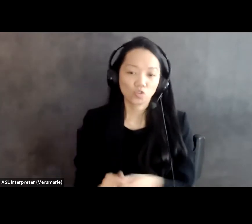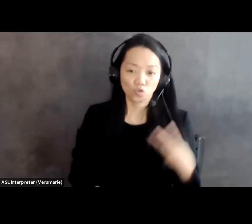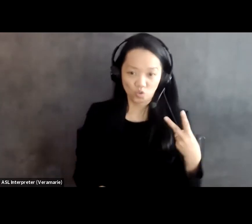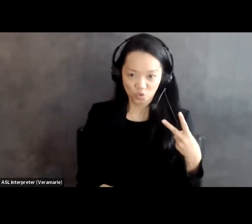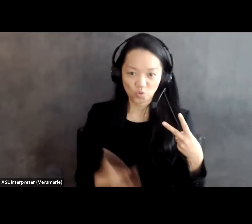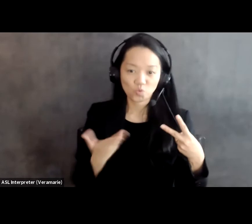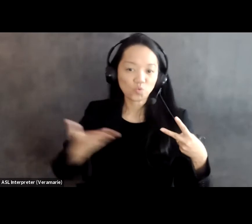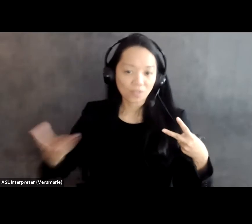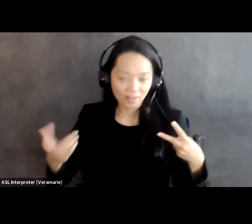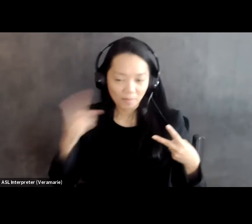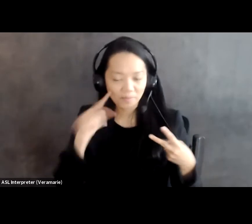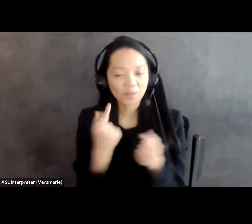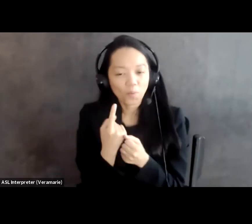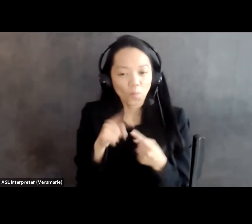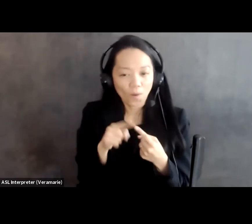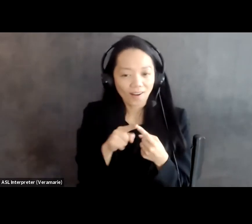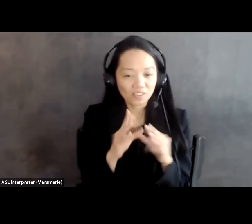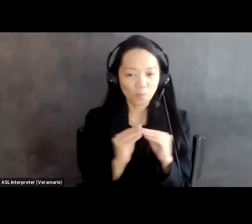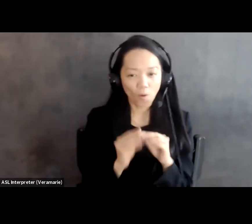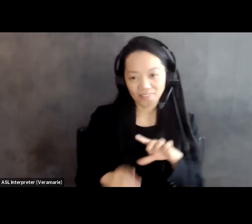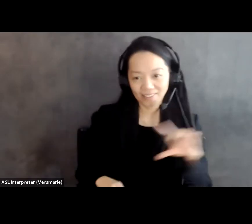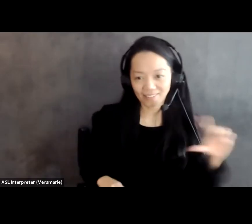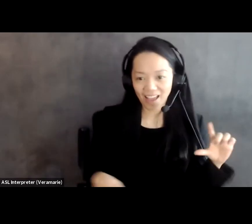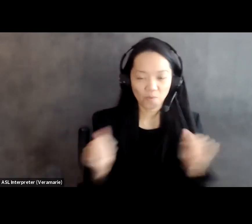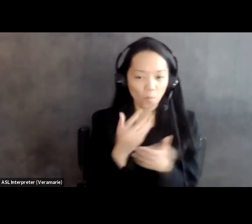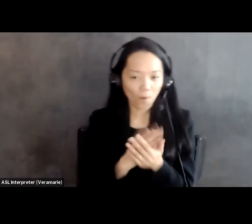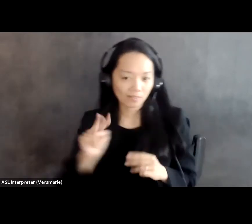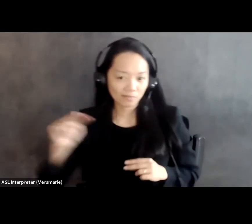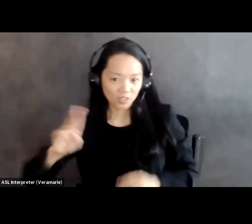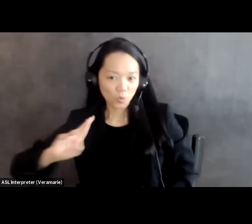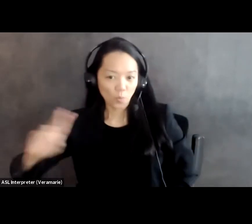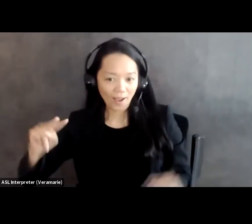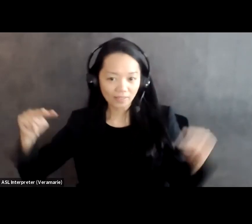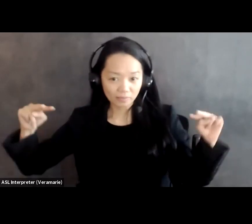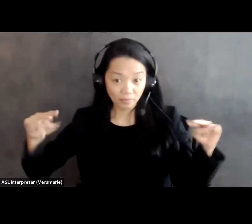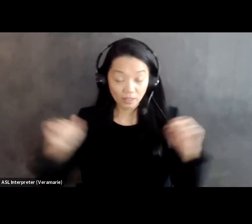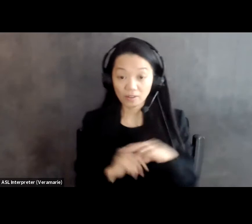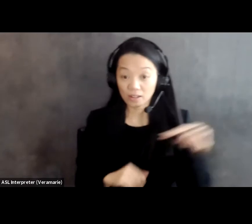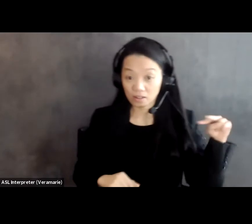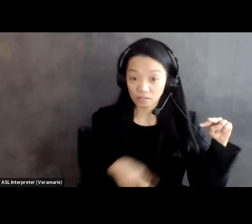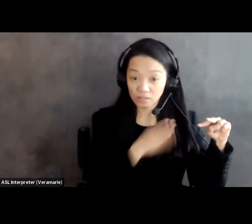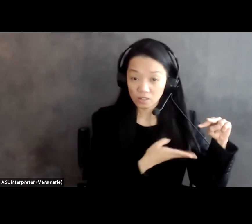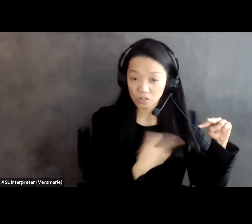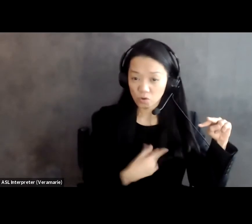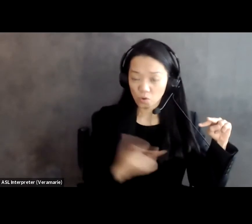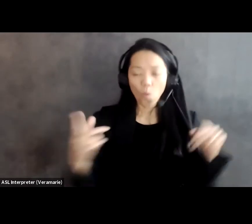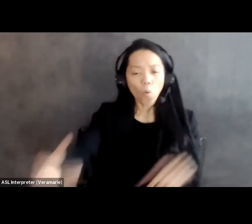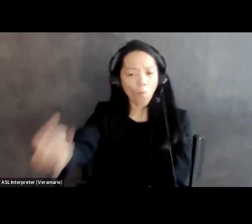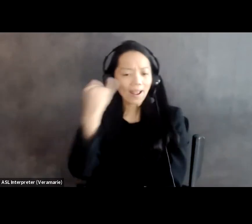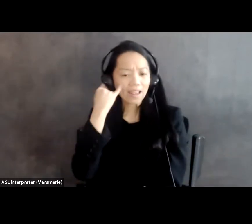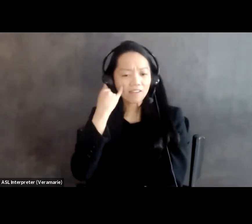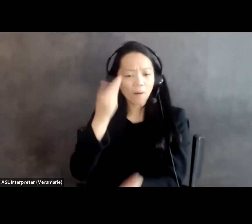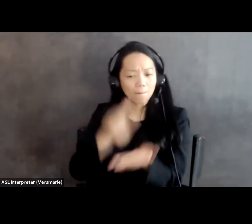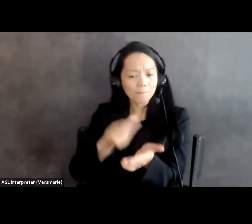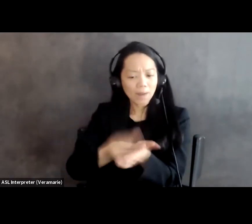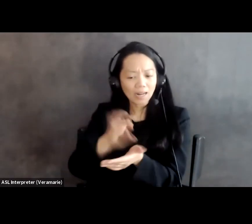that argument, one kind of critique from the left, one critique from the right. The critique from the left is, well, listen, if you end money